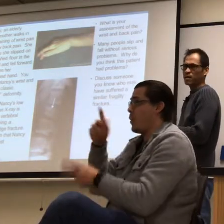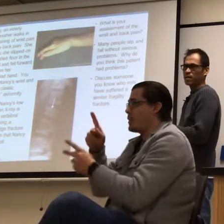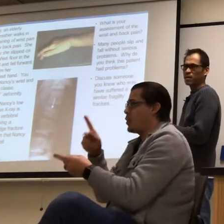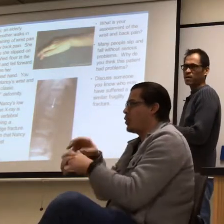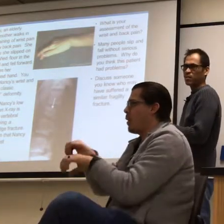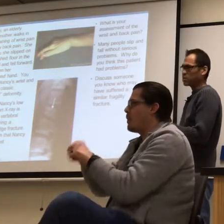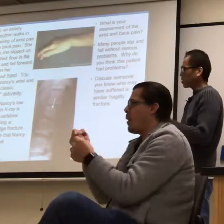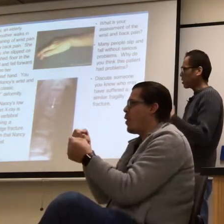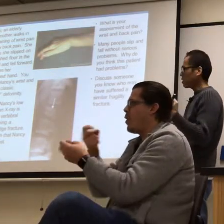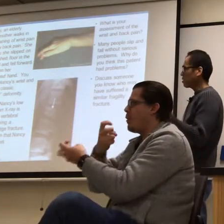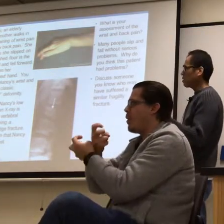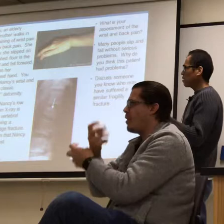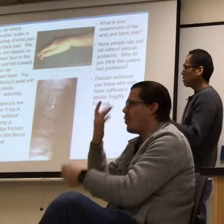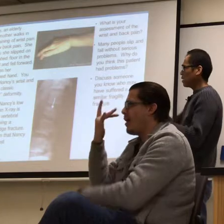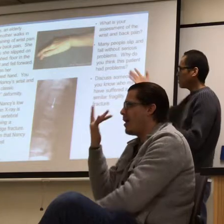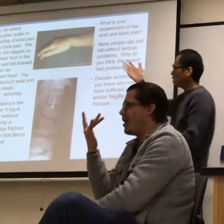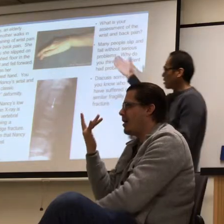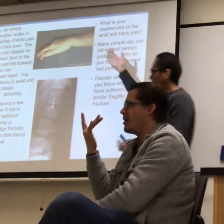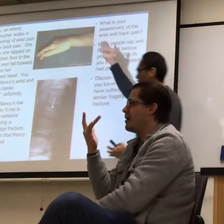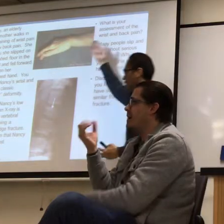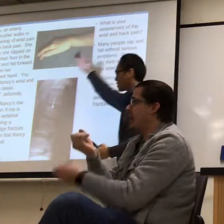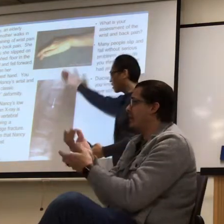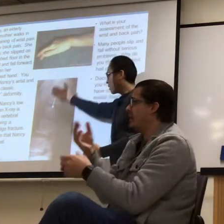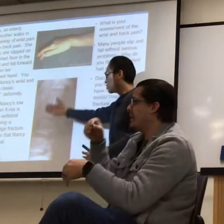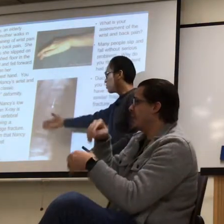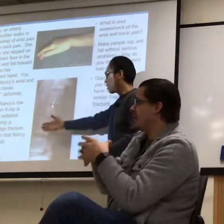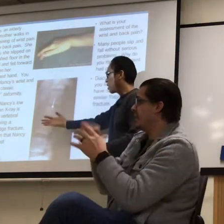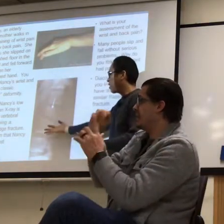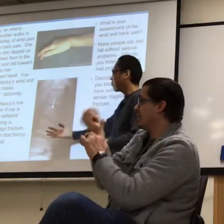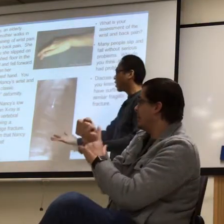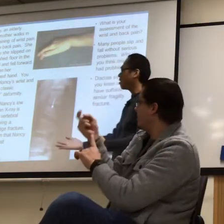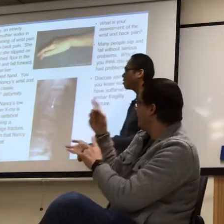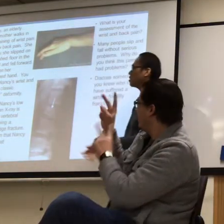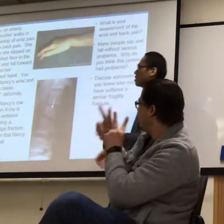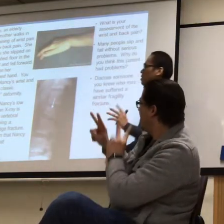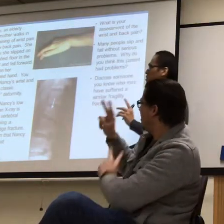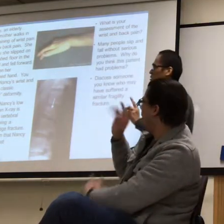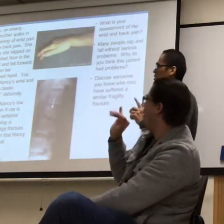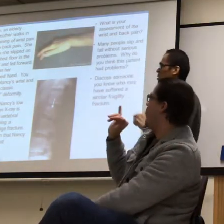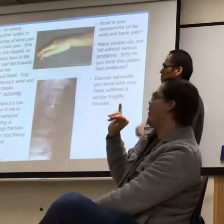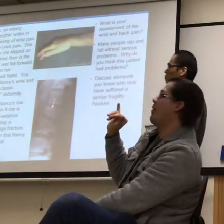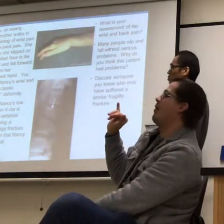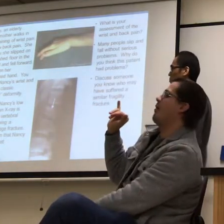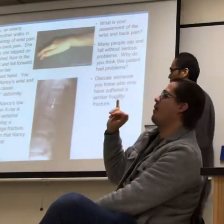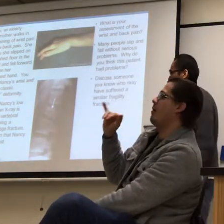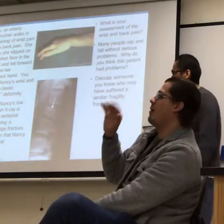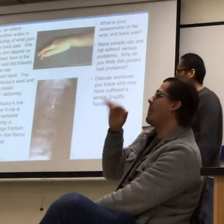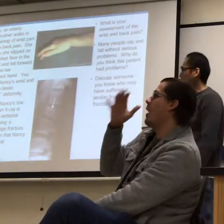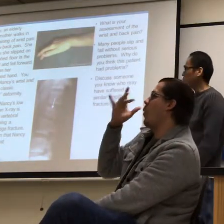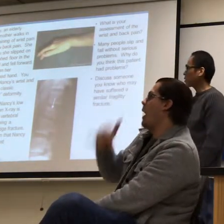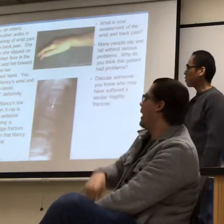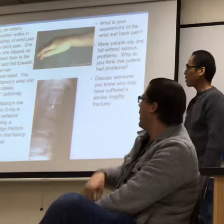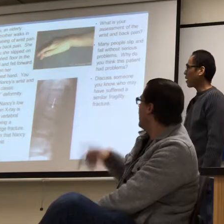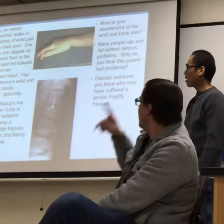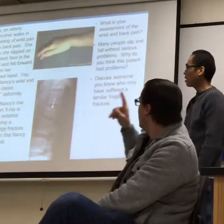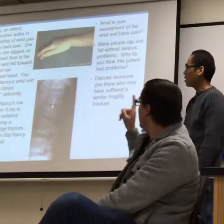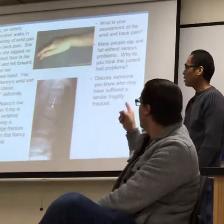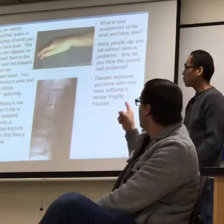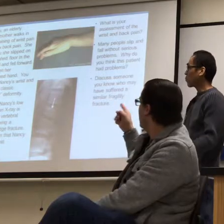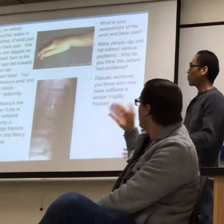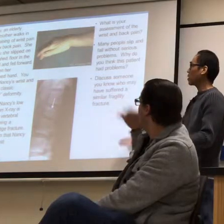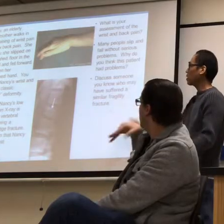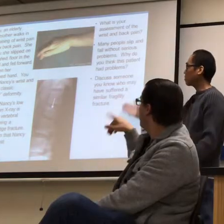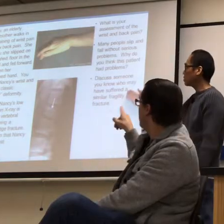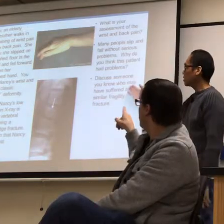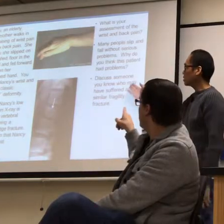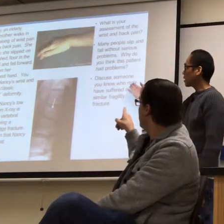is that? Was there anything in the case that makes you think, oh, well, huh, it might be something else we're going to look at.